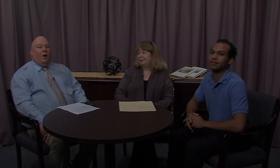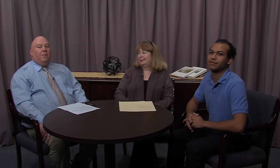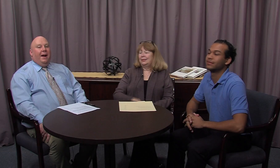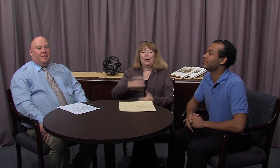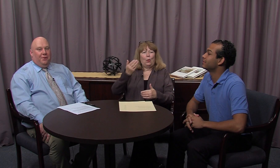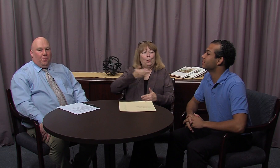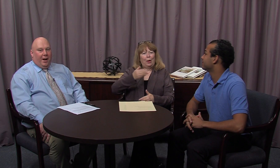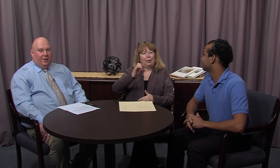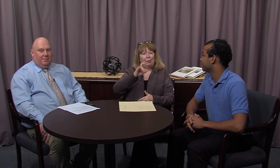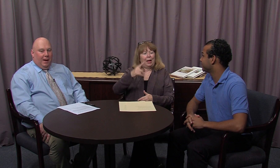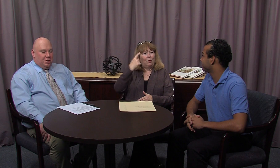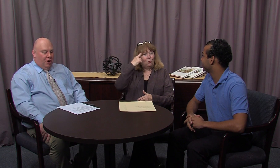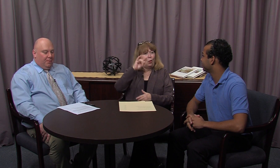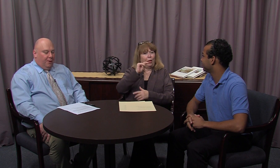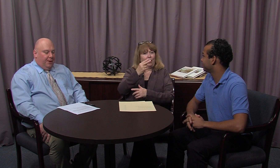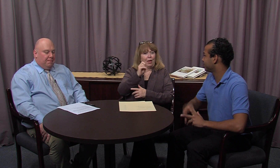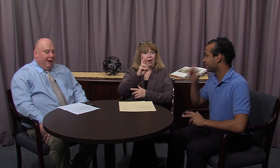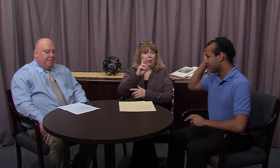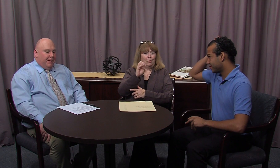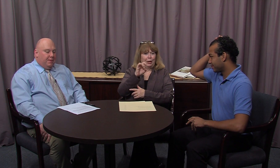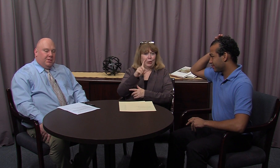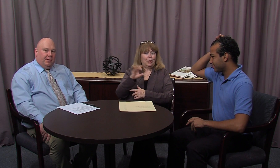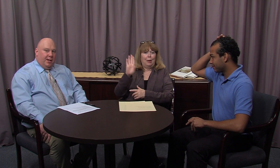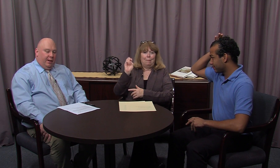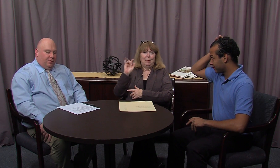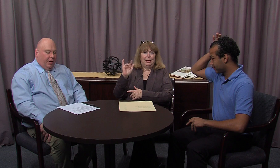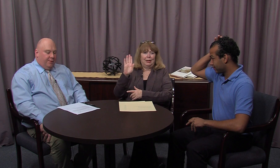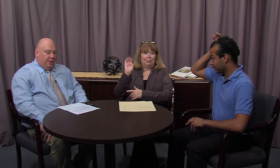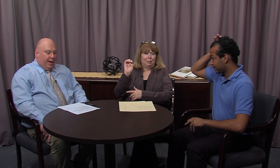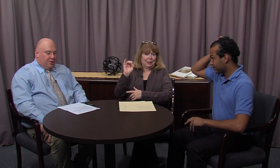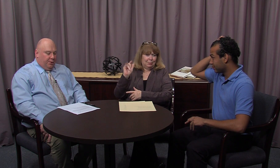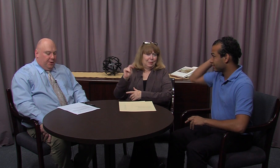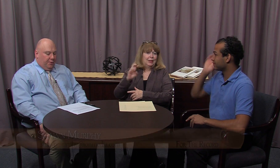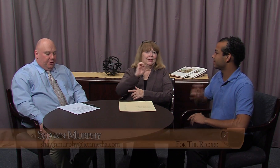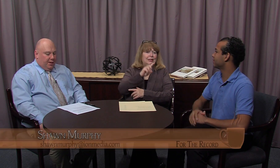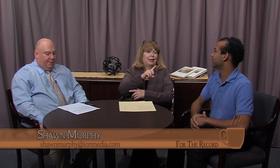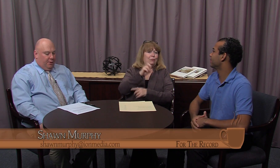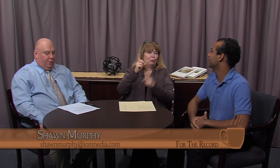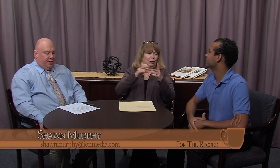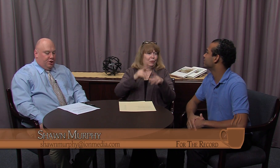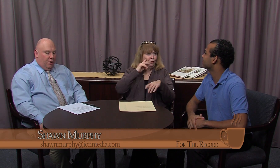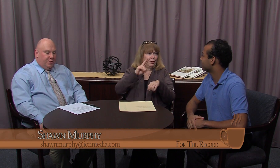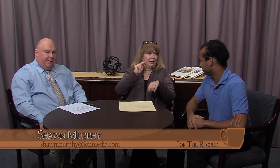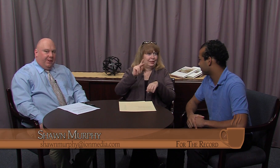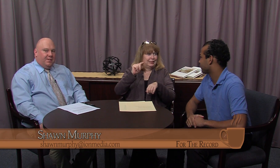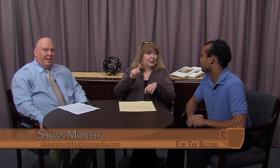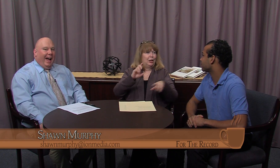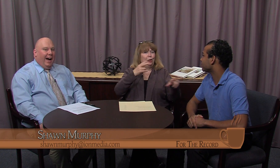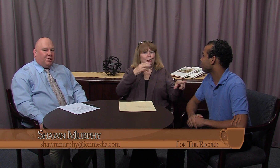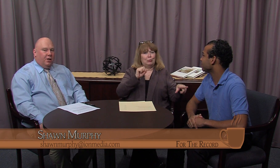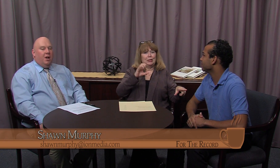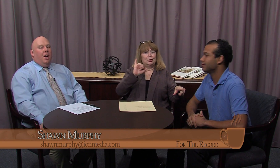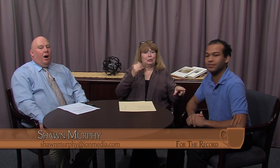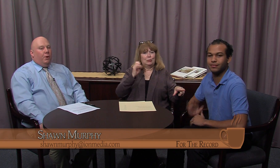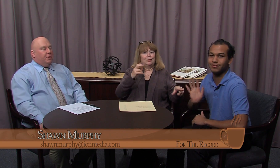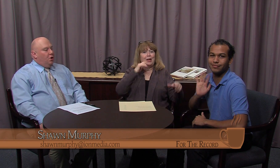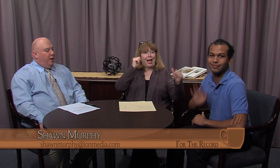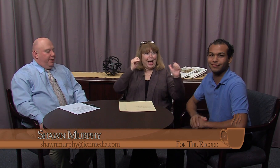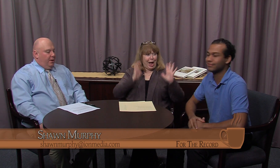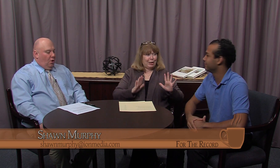Welcome back to For the Record. I'm Sean Murphy. Betty Beekman's the executive director for the National Theater of the Deaf. Chris Joseph is an actor. We were talking off